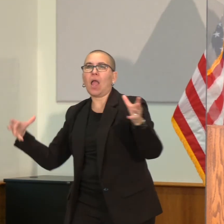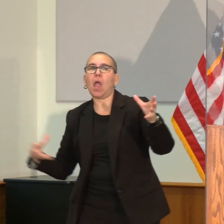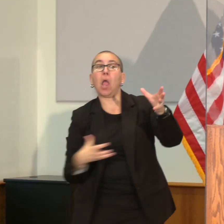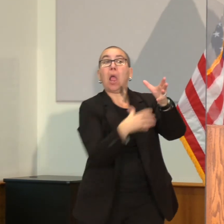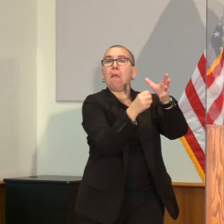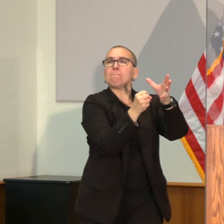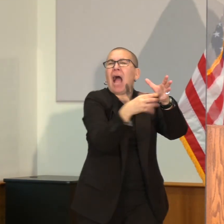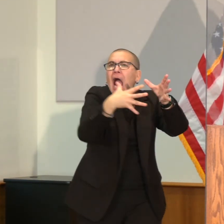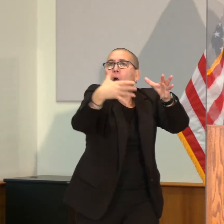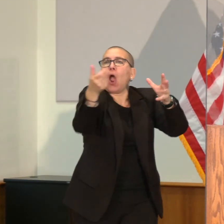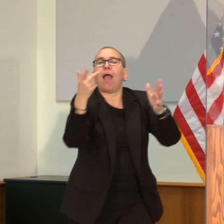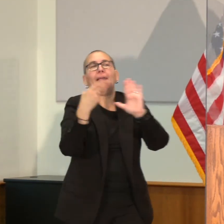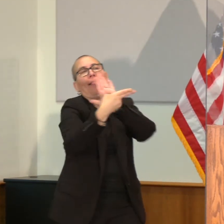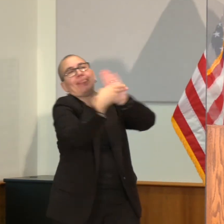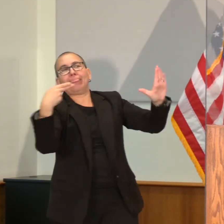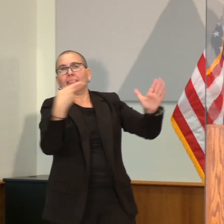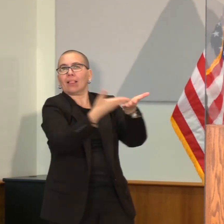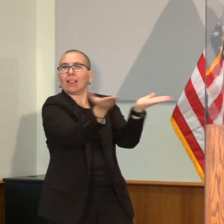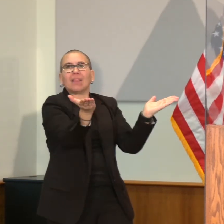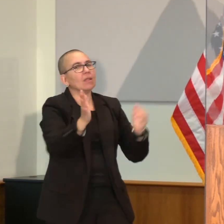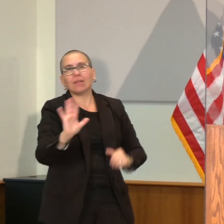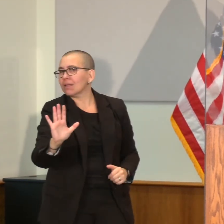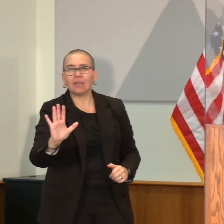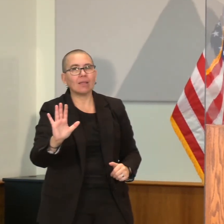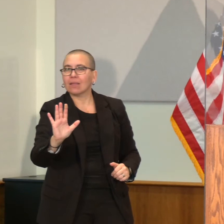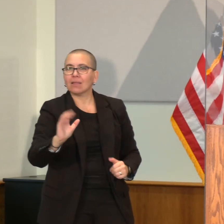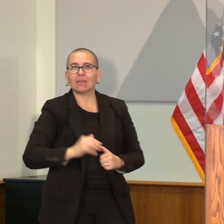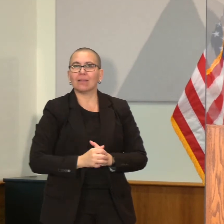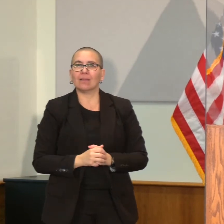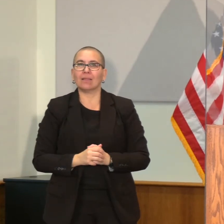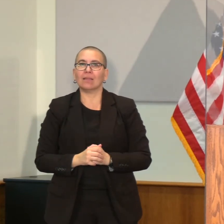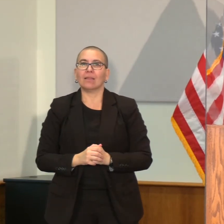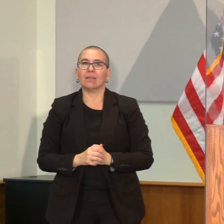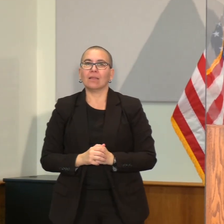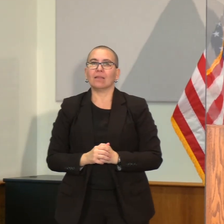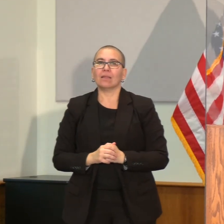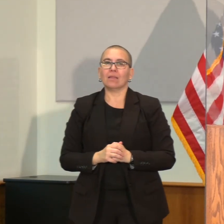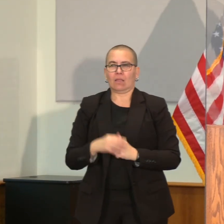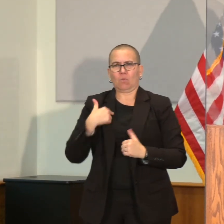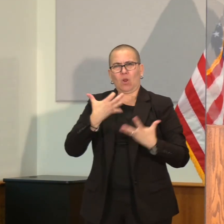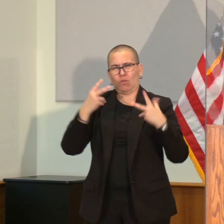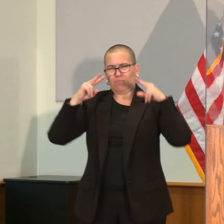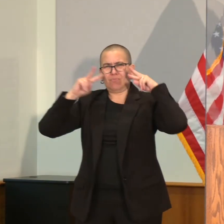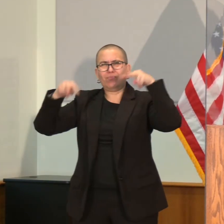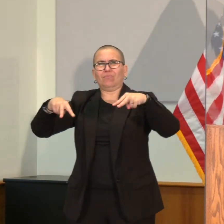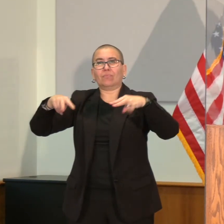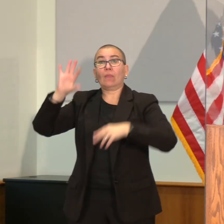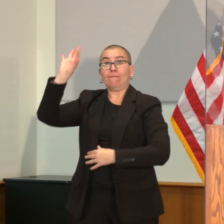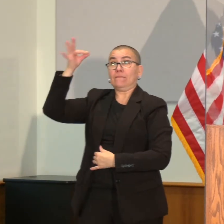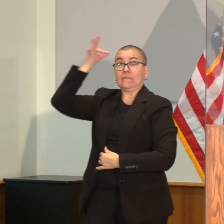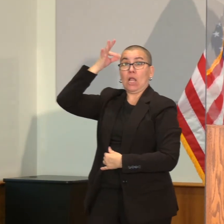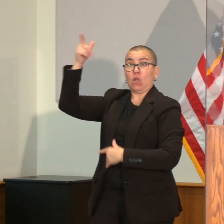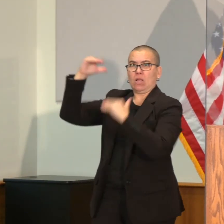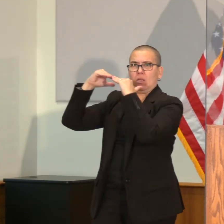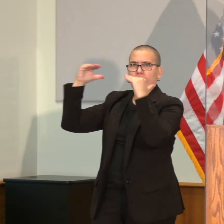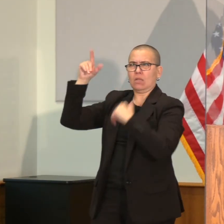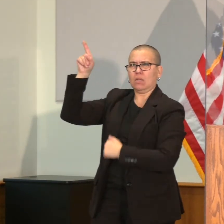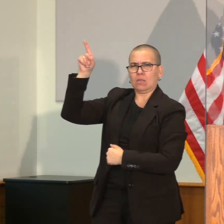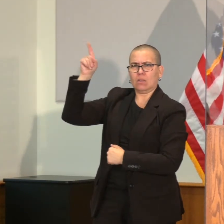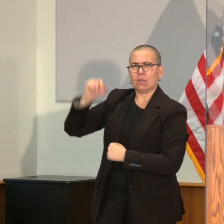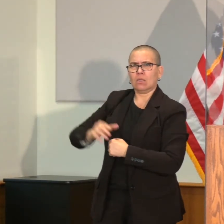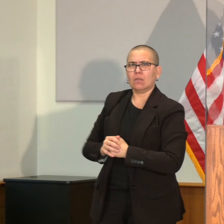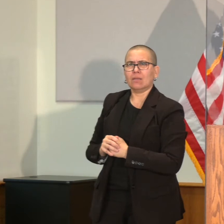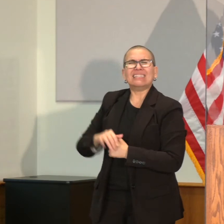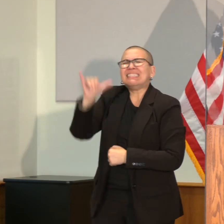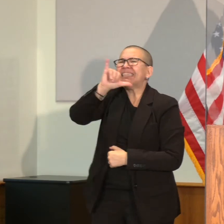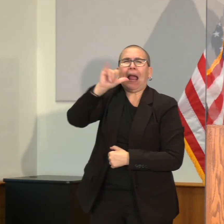the issue of looking at that, and I would say this, we're looking at it federally on this. That same thing applies to military.